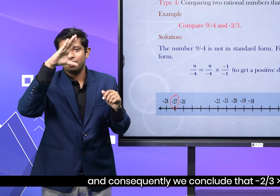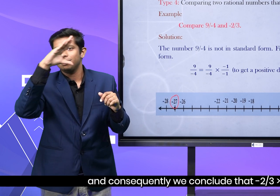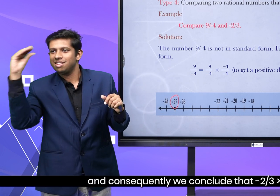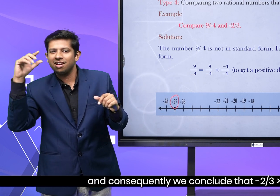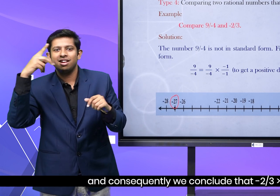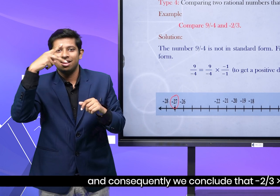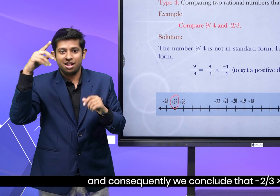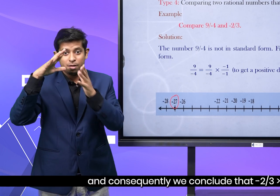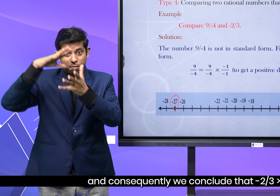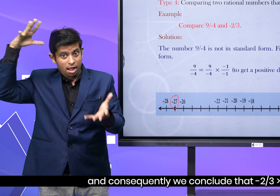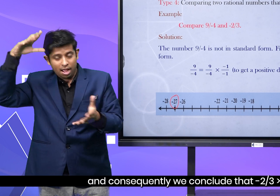by minus 4.